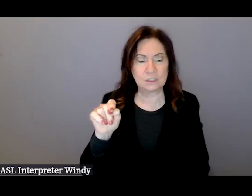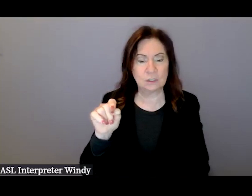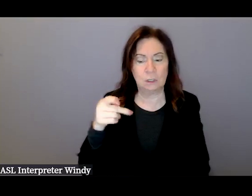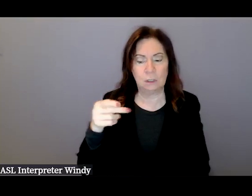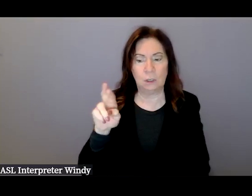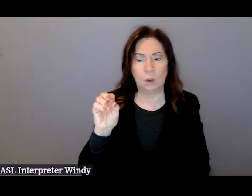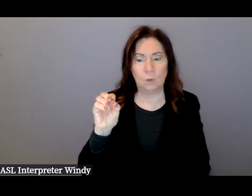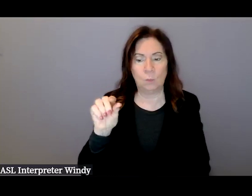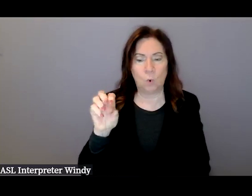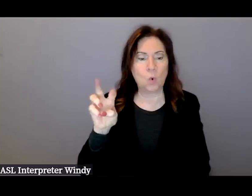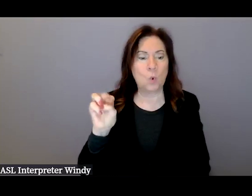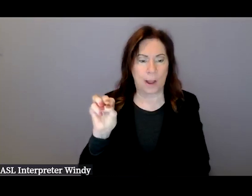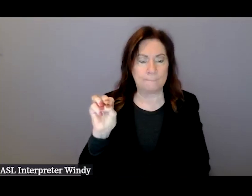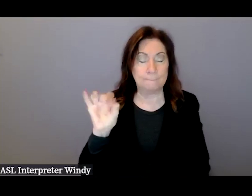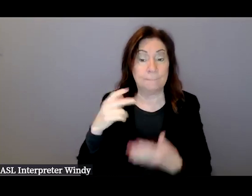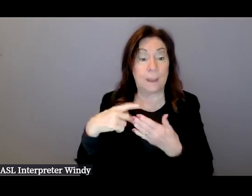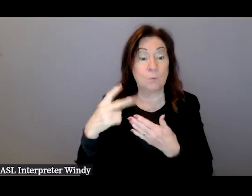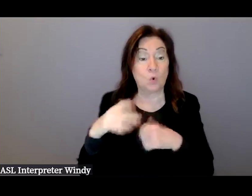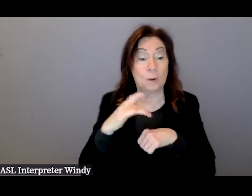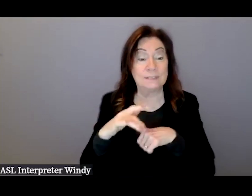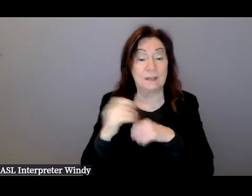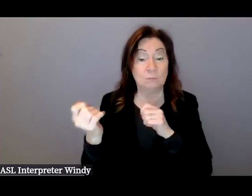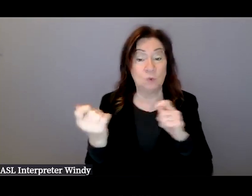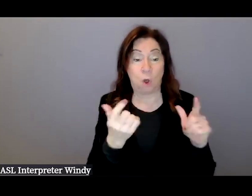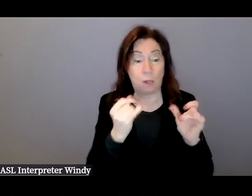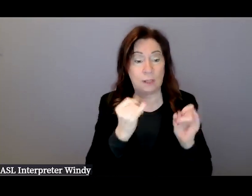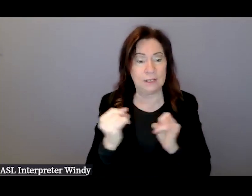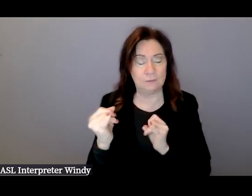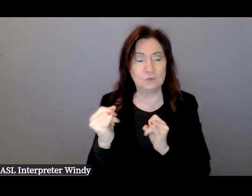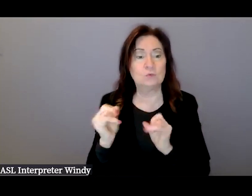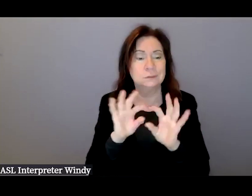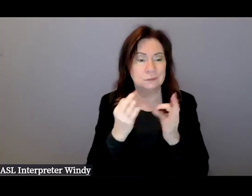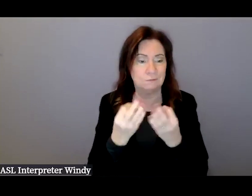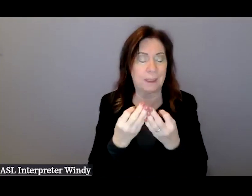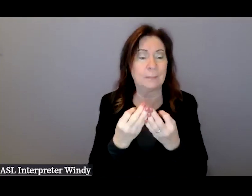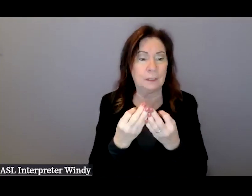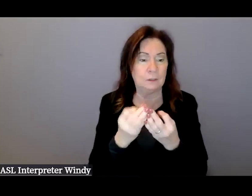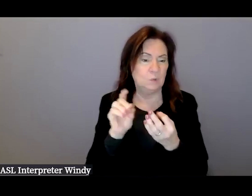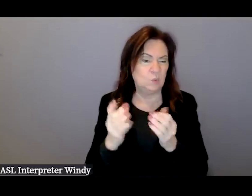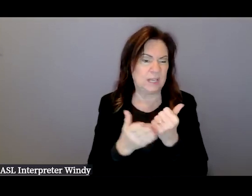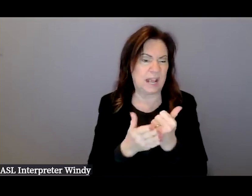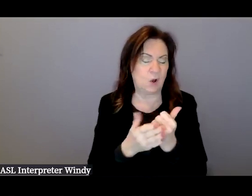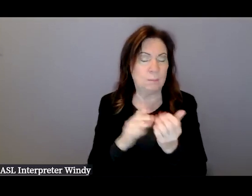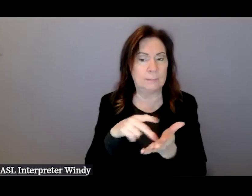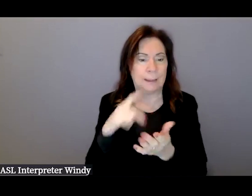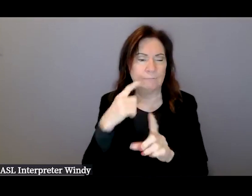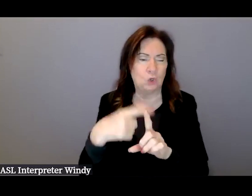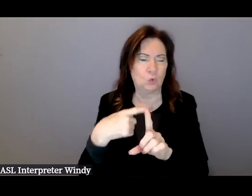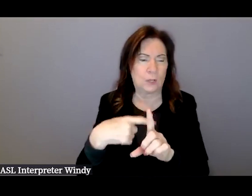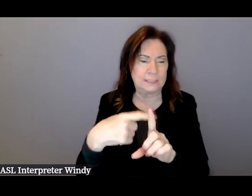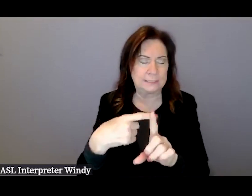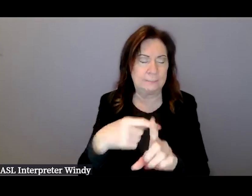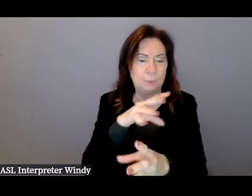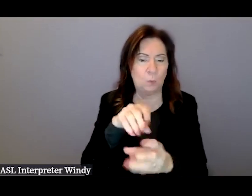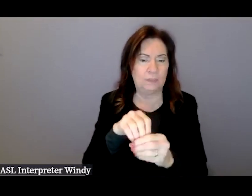eblincharities.org/programs. This program is available to all individuals and families who need help paying for rent in the city